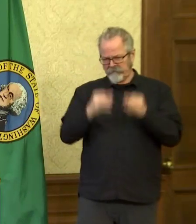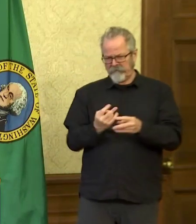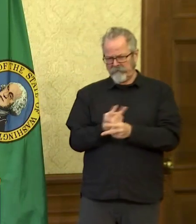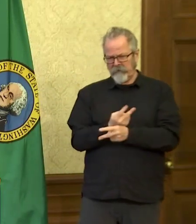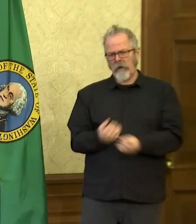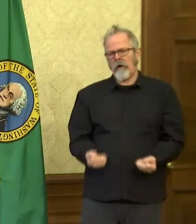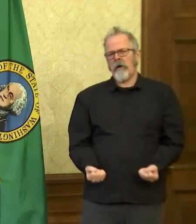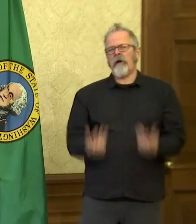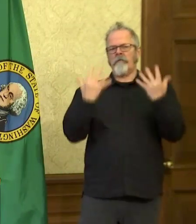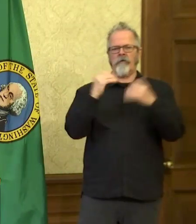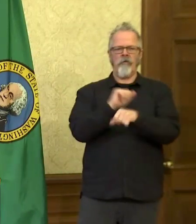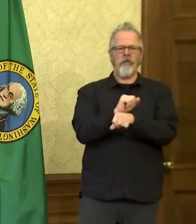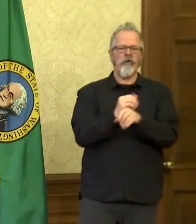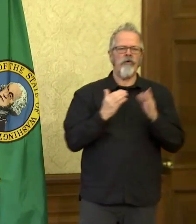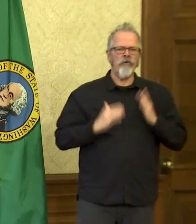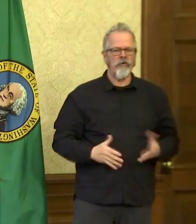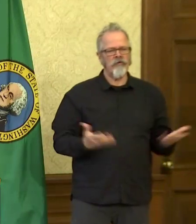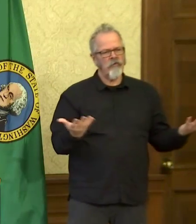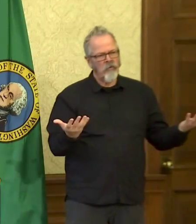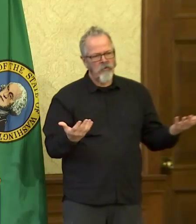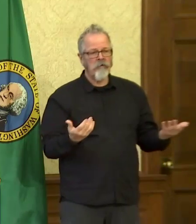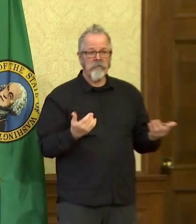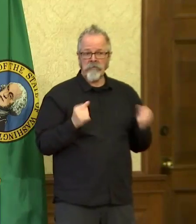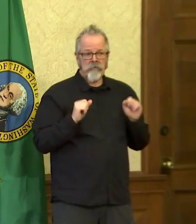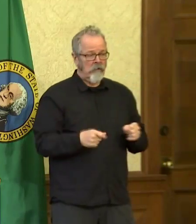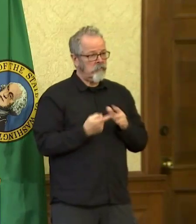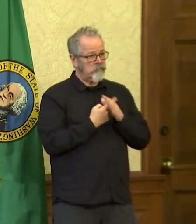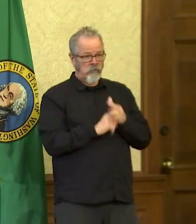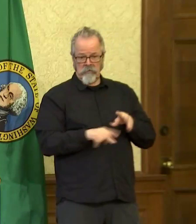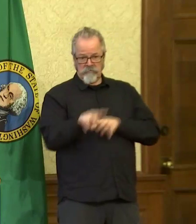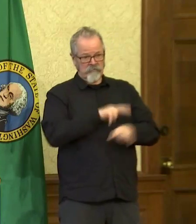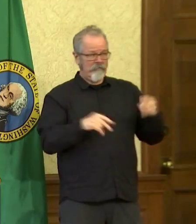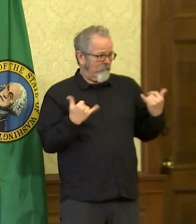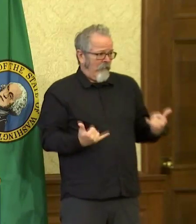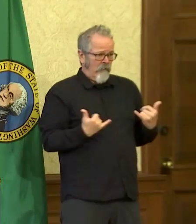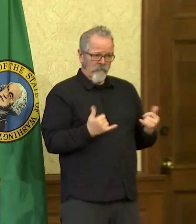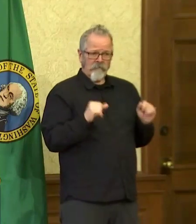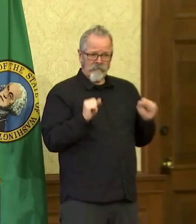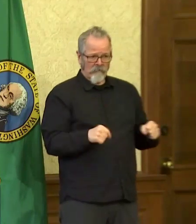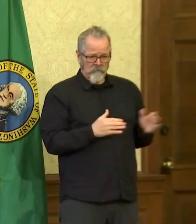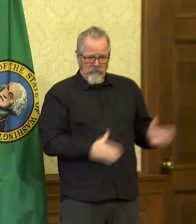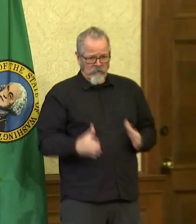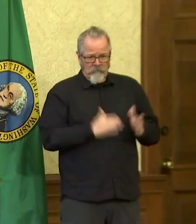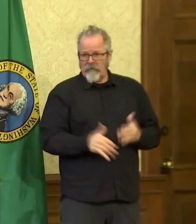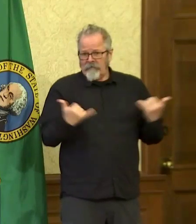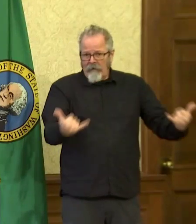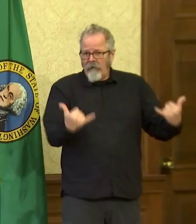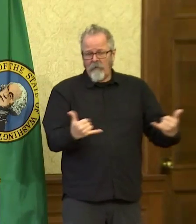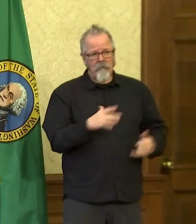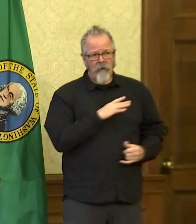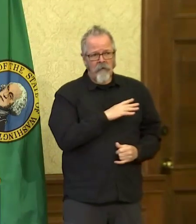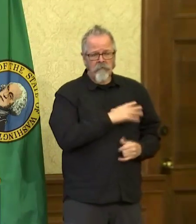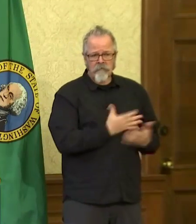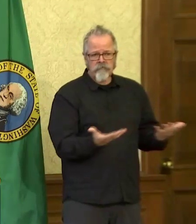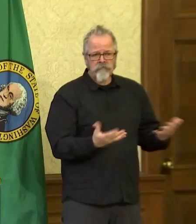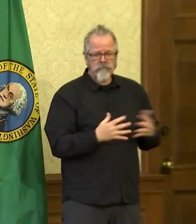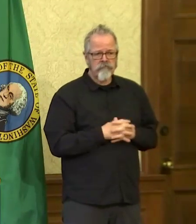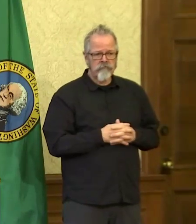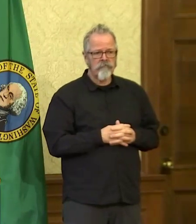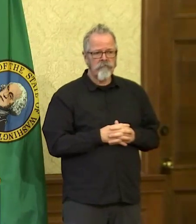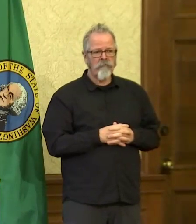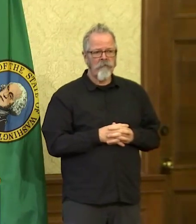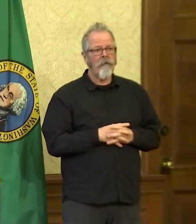which projects we can get going safely. But we're in lockstep, labor and business, safety is the only thing we care about at the